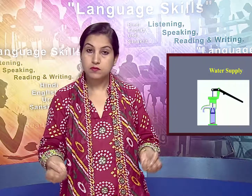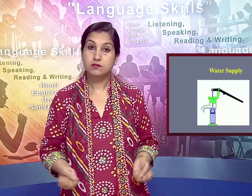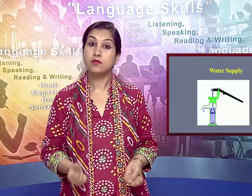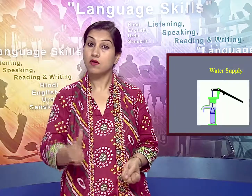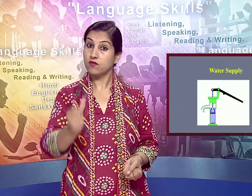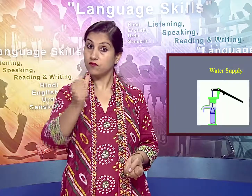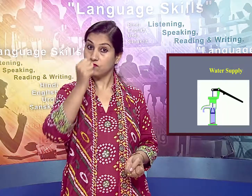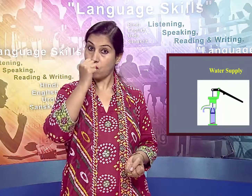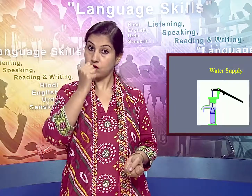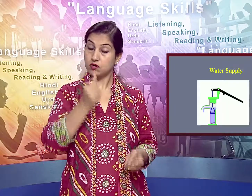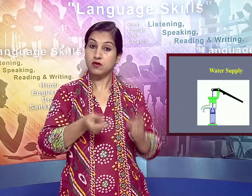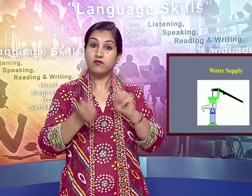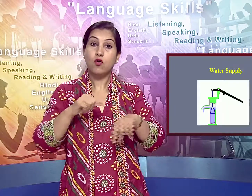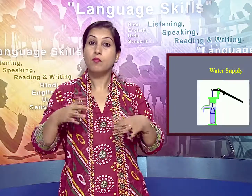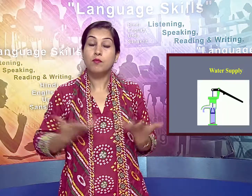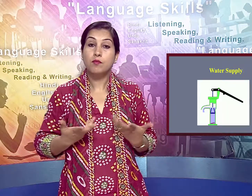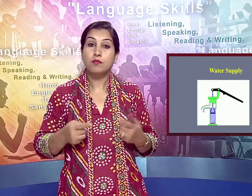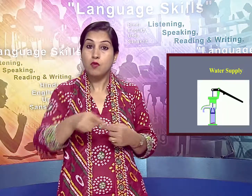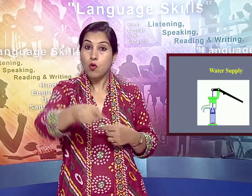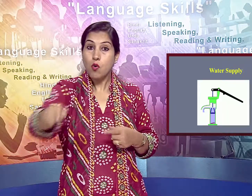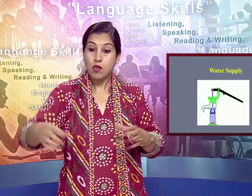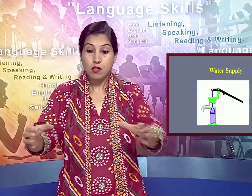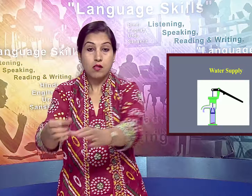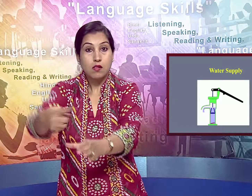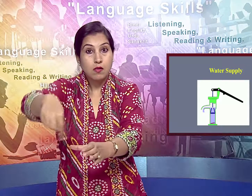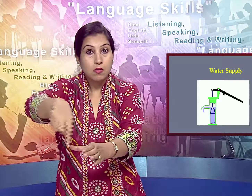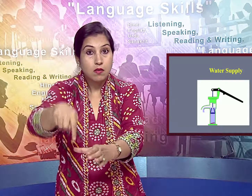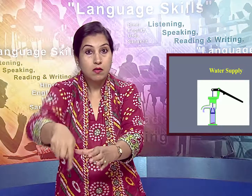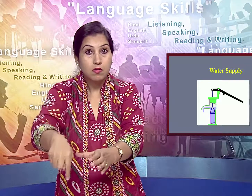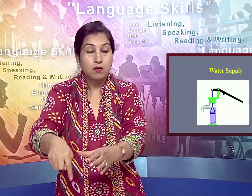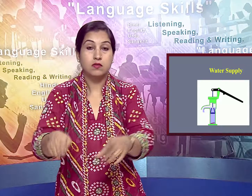Water supply comes from the main community resources